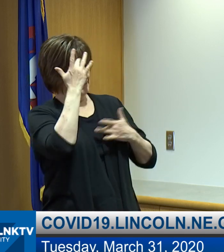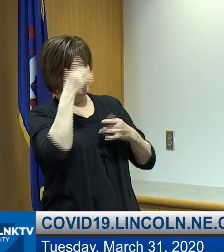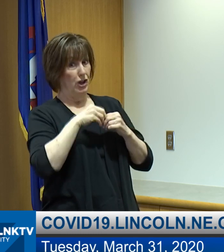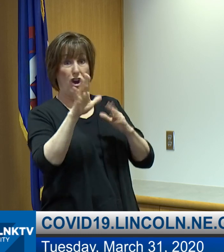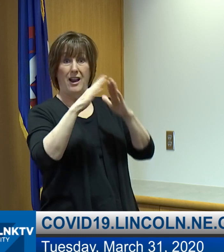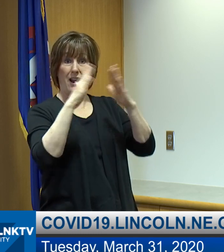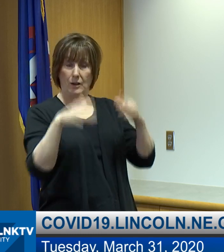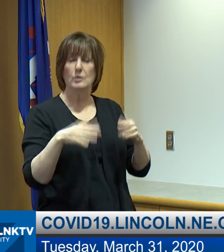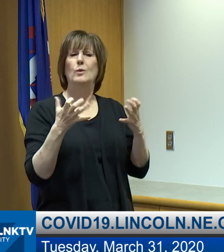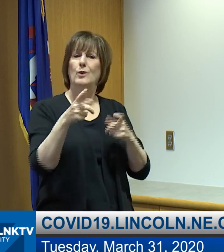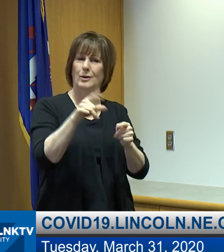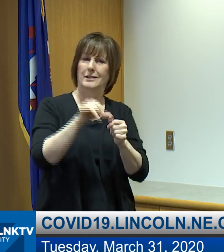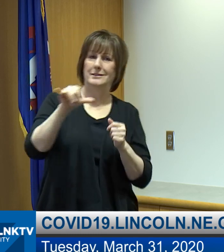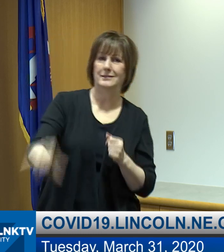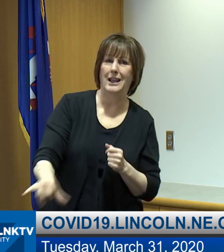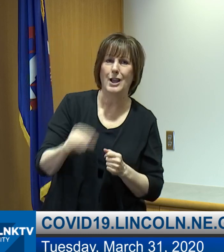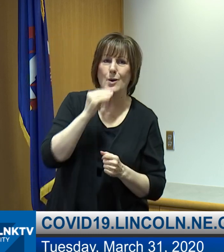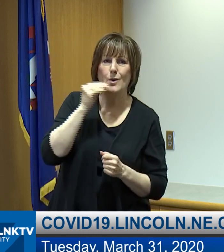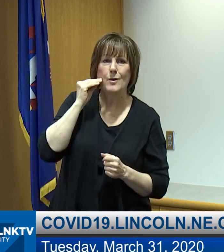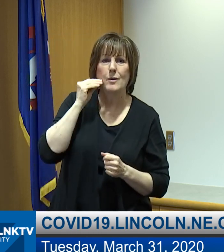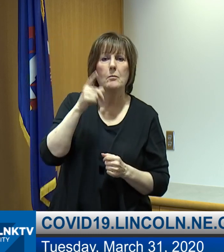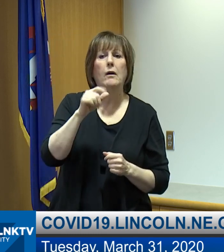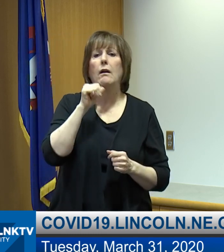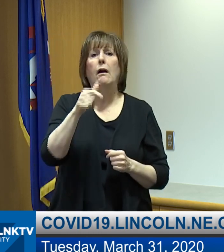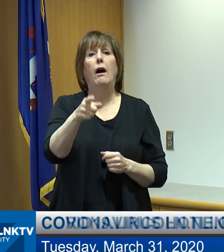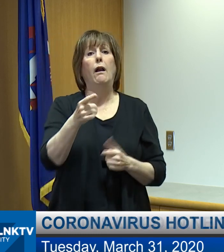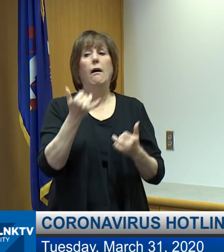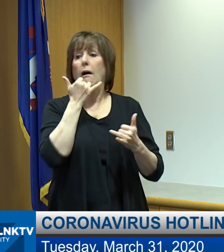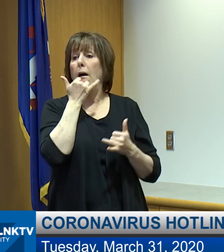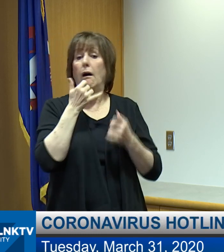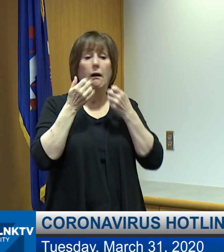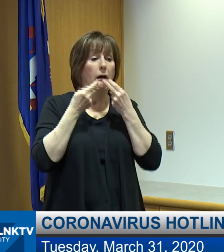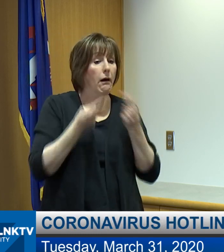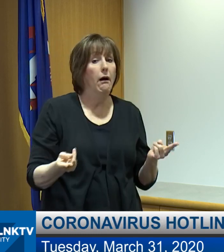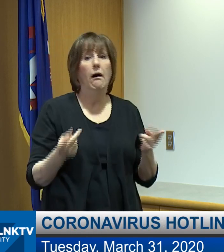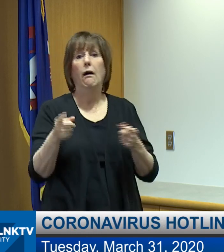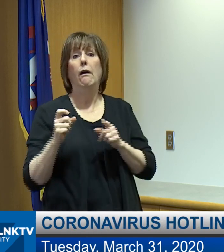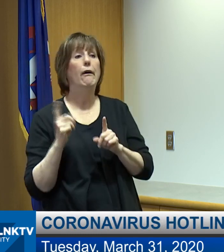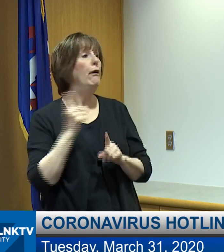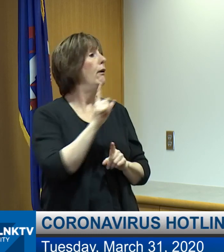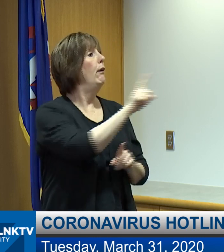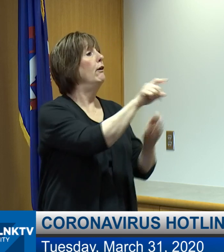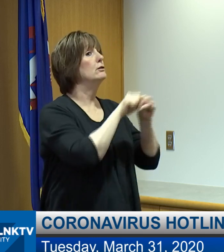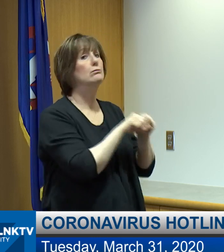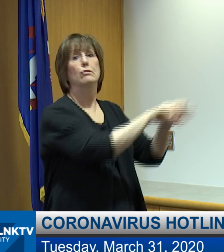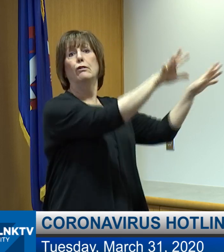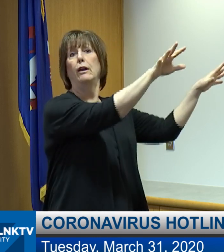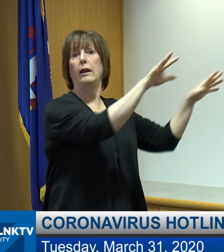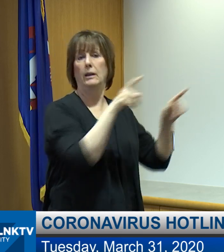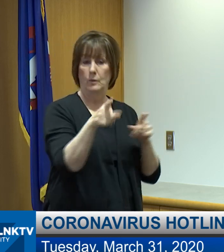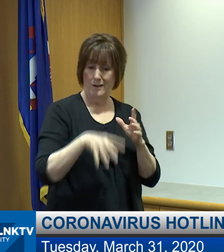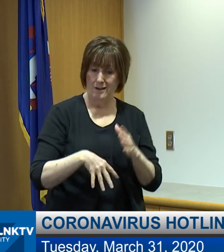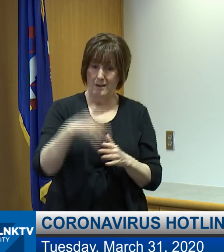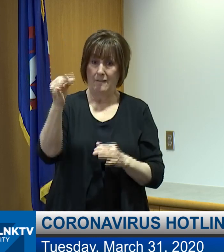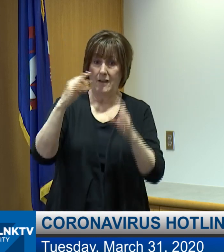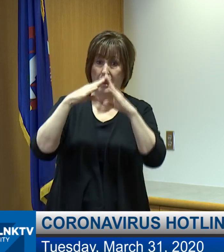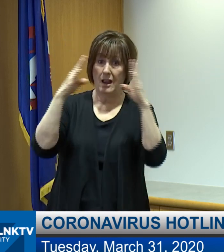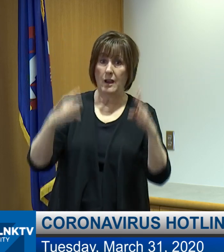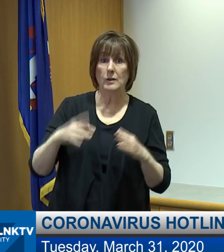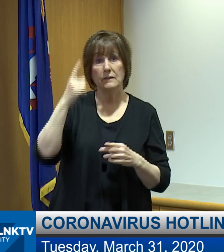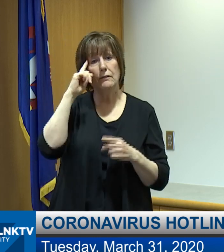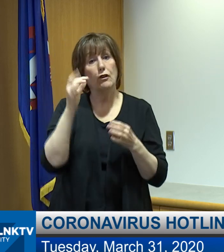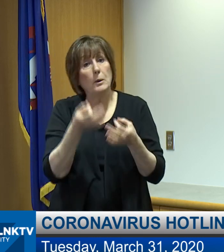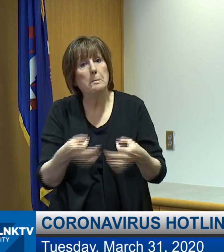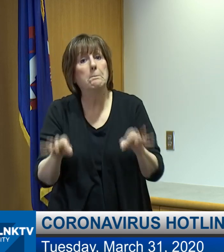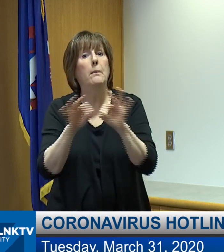sick. This is to prevent you from unknowingly spreading the virus to others. If you must go out of the house for essential